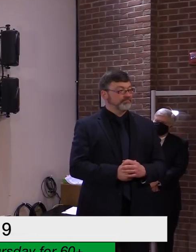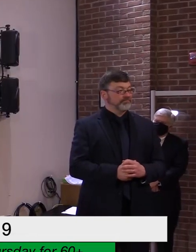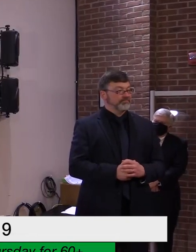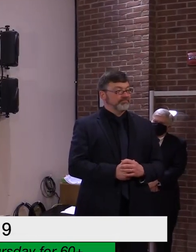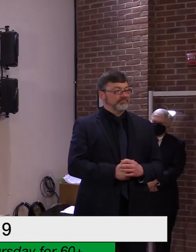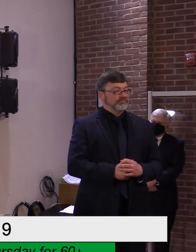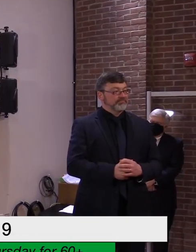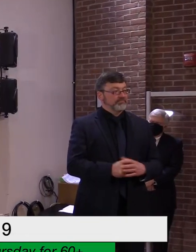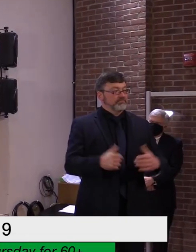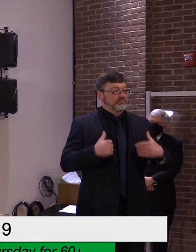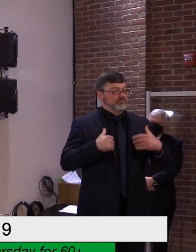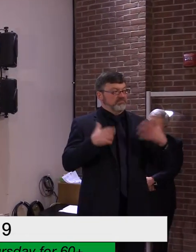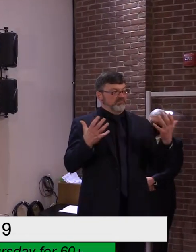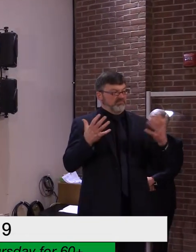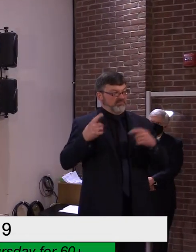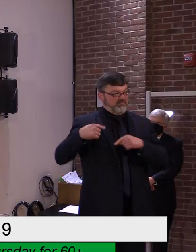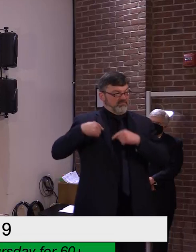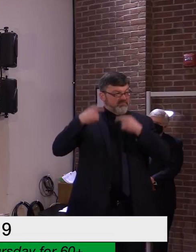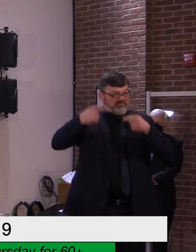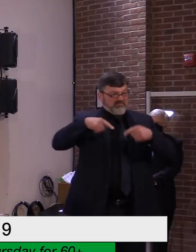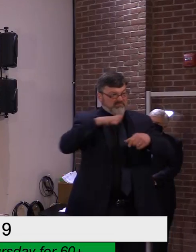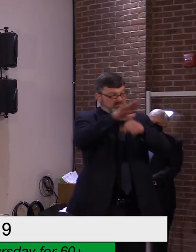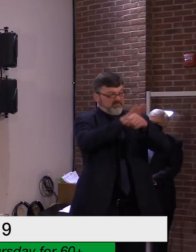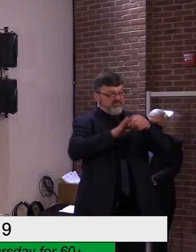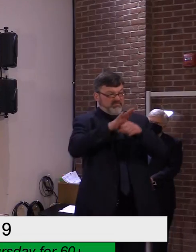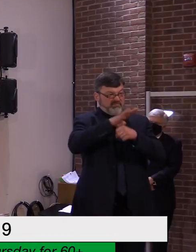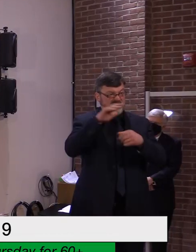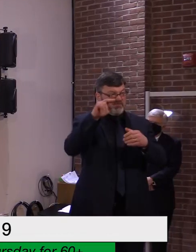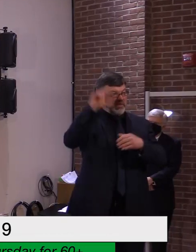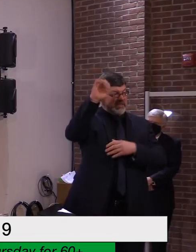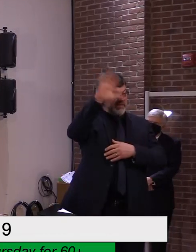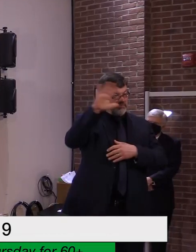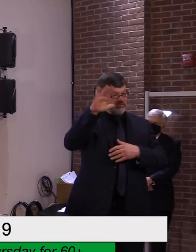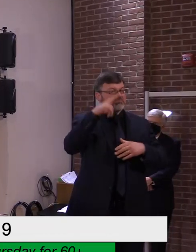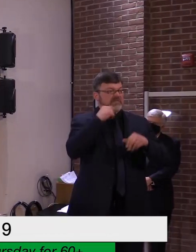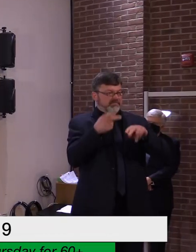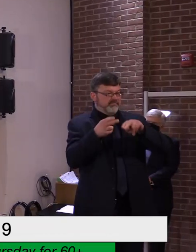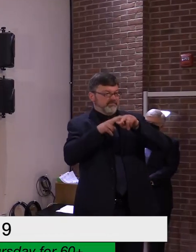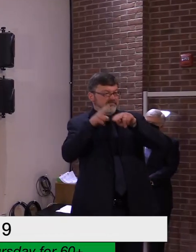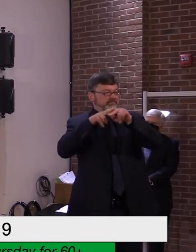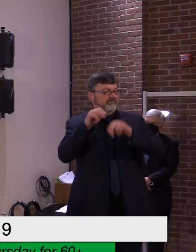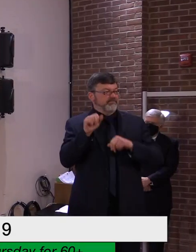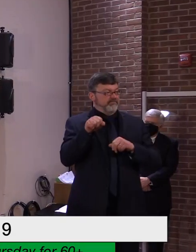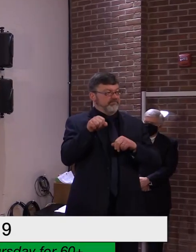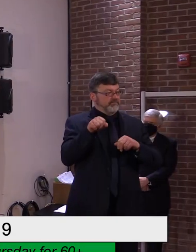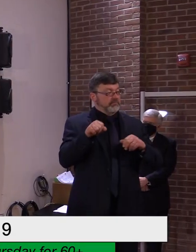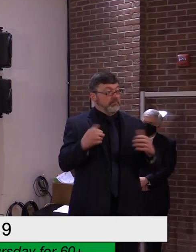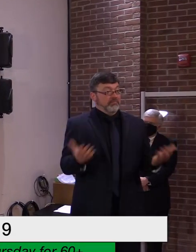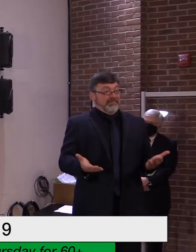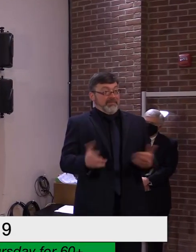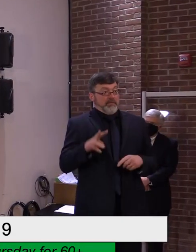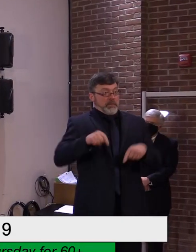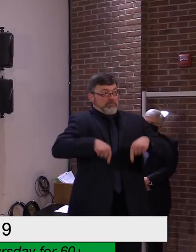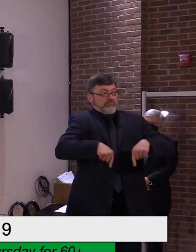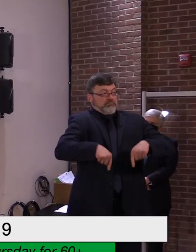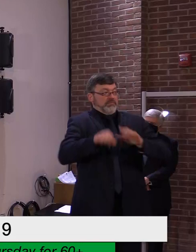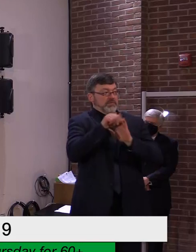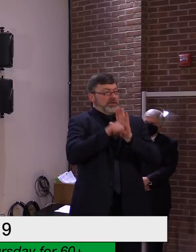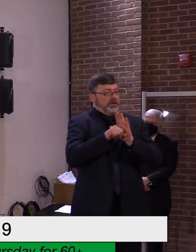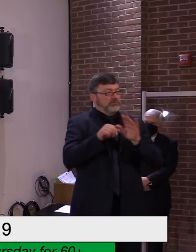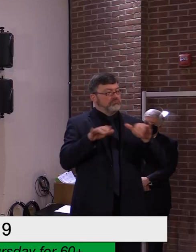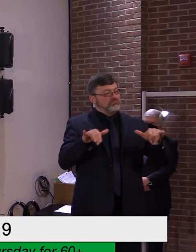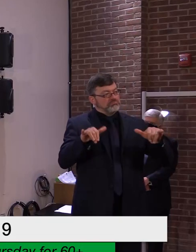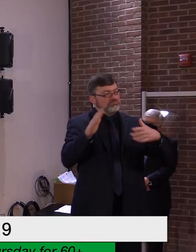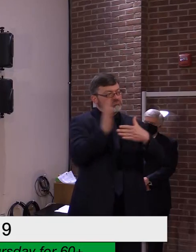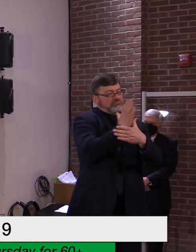As you've seen, the Northeast has had an increase in cases. Our cases in Vermont, while averaging in the 120